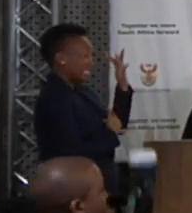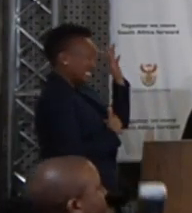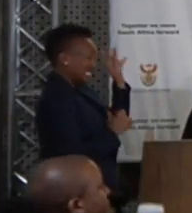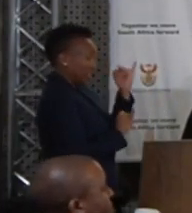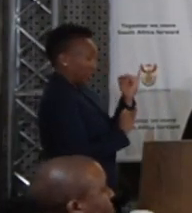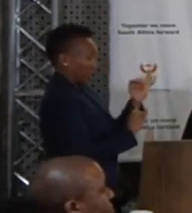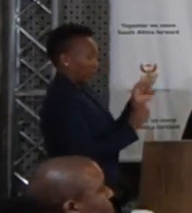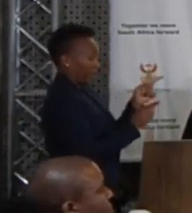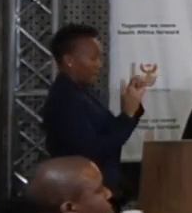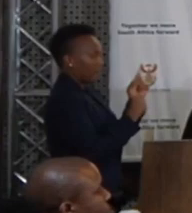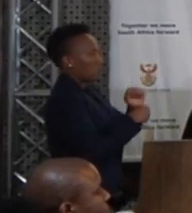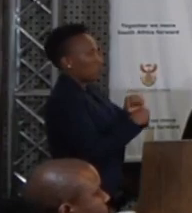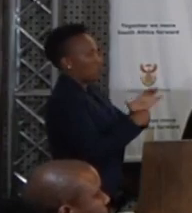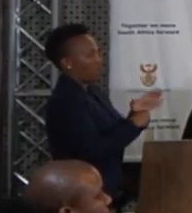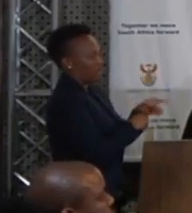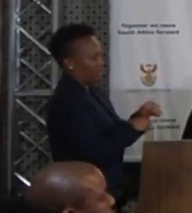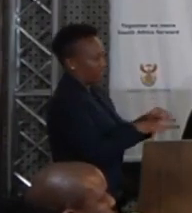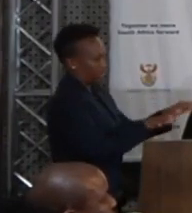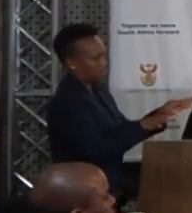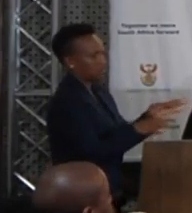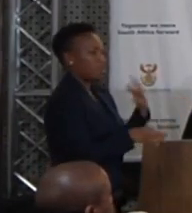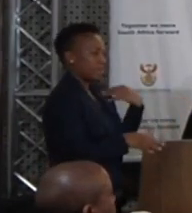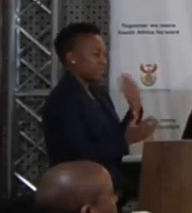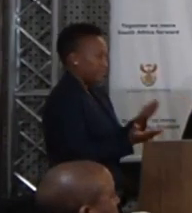coronavirus. Minister Tswalidi.